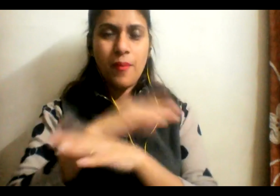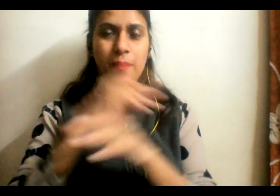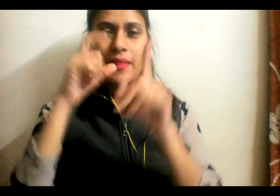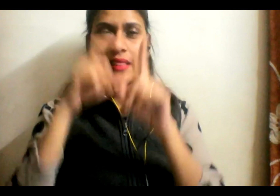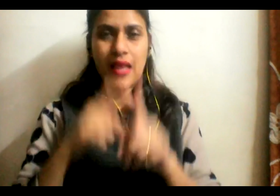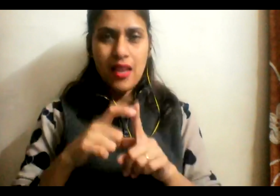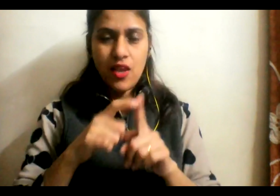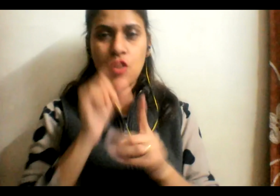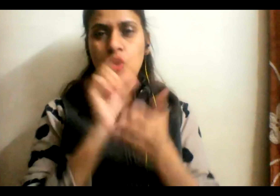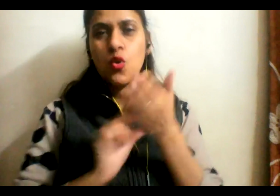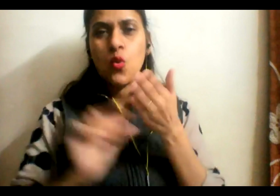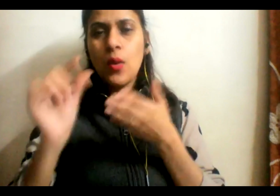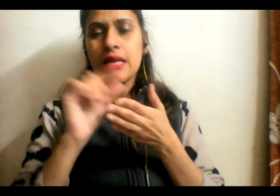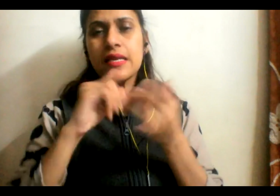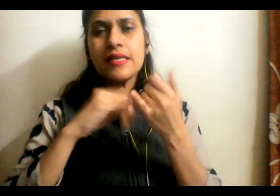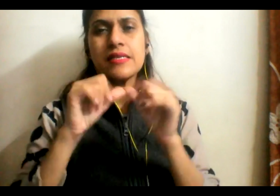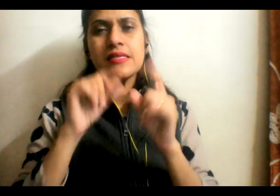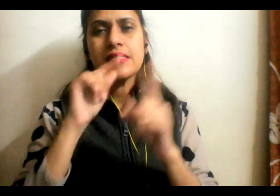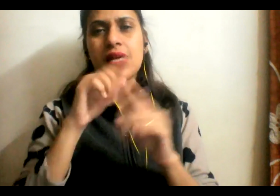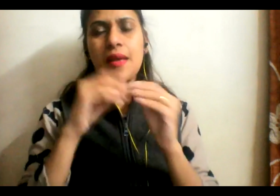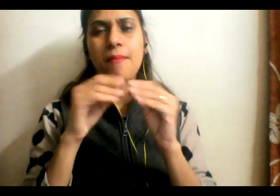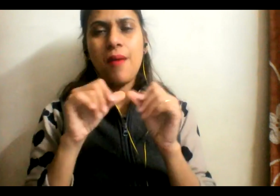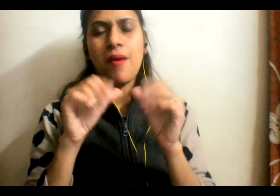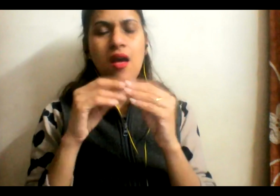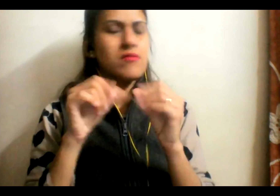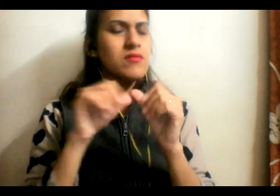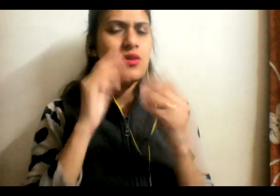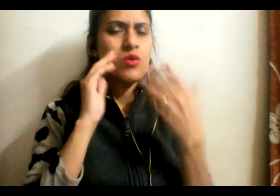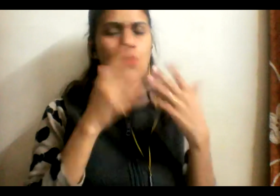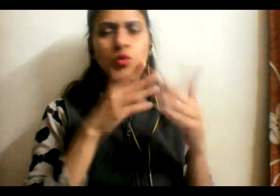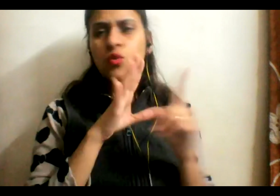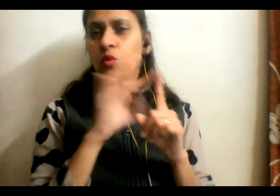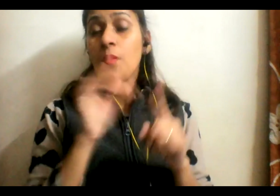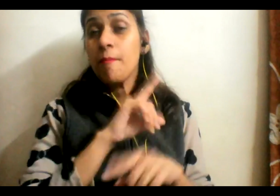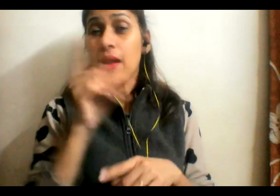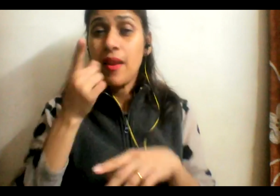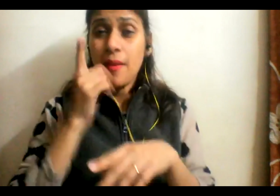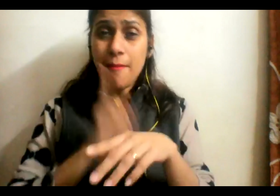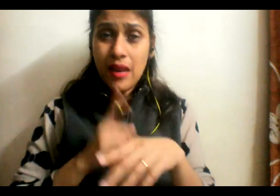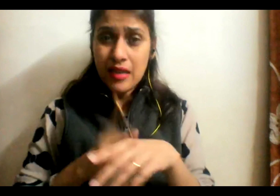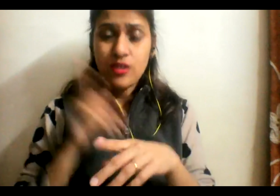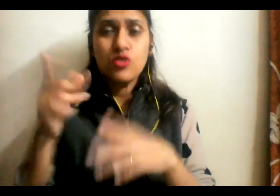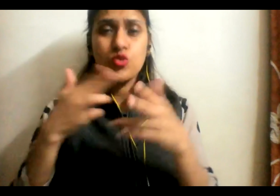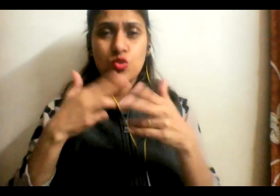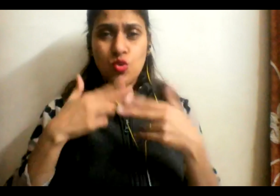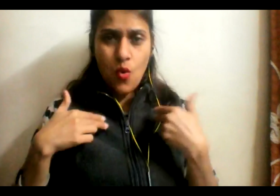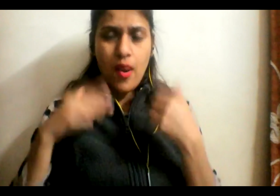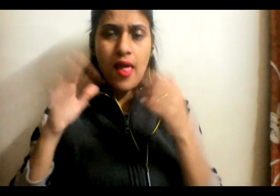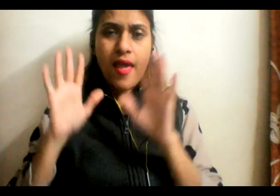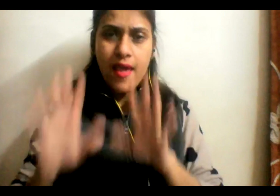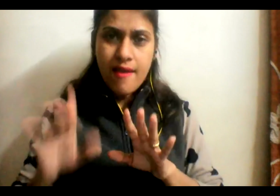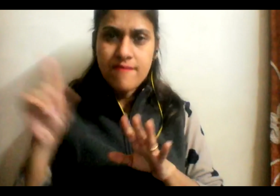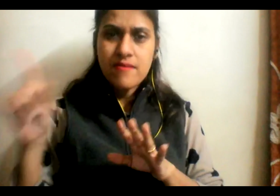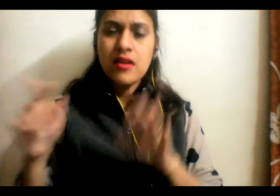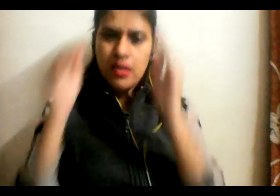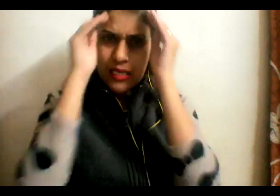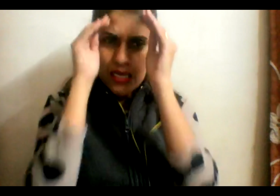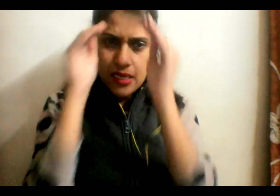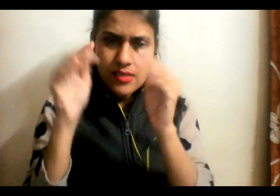what he has done. But do you think while punishing him, court has taken a consideration